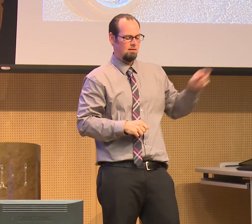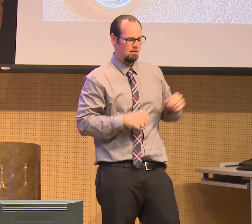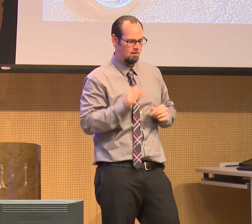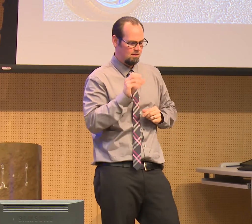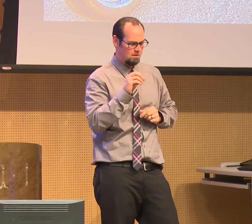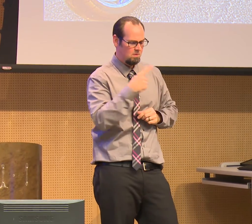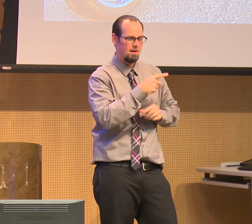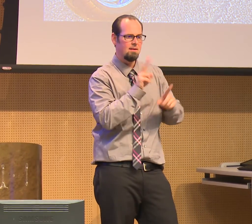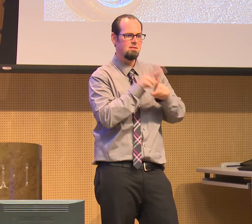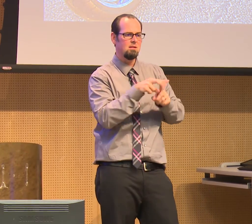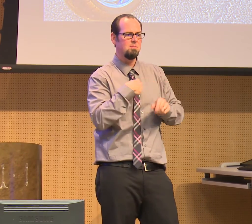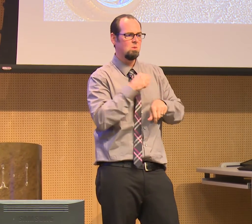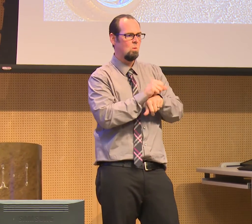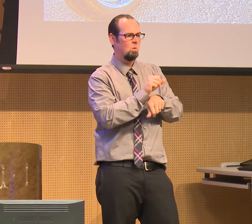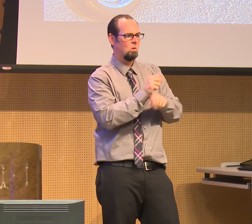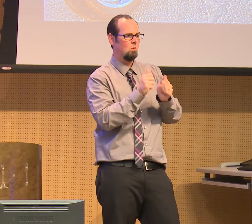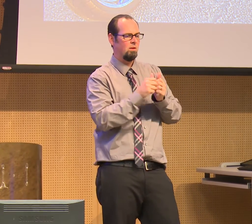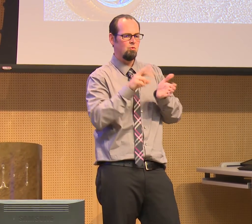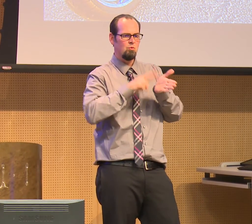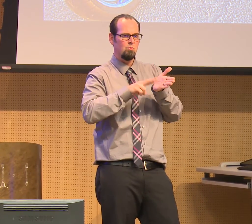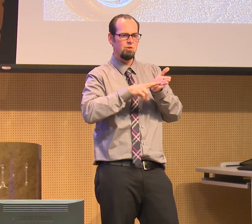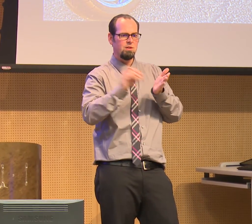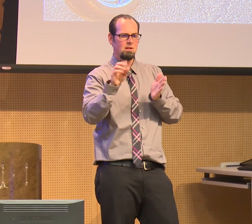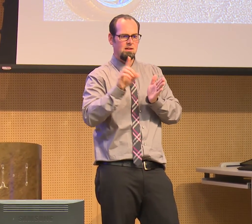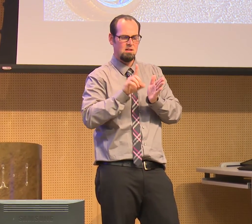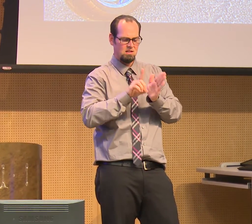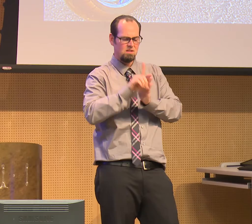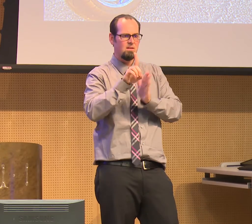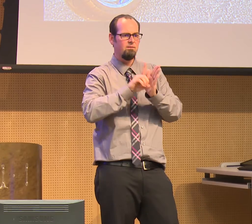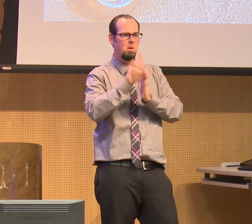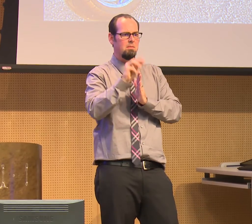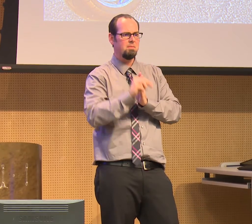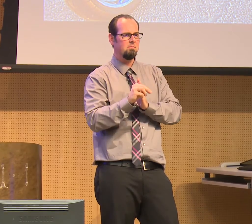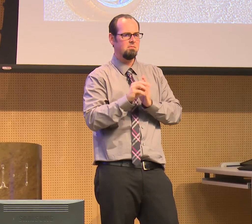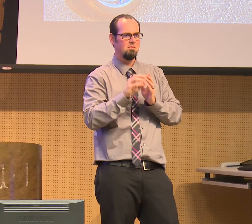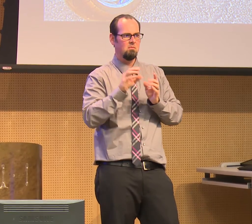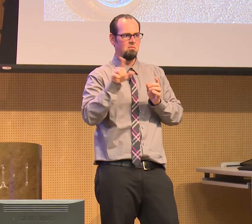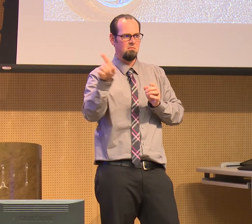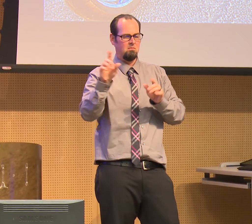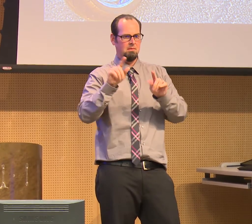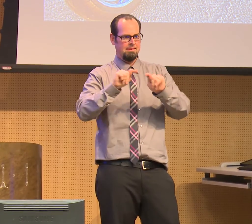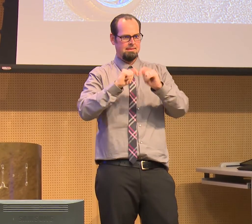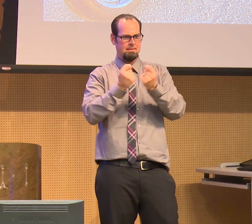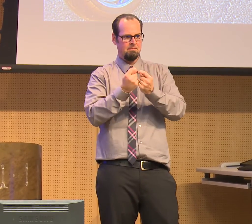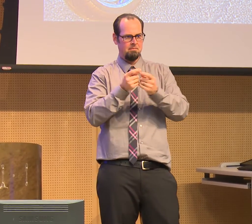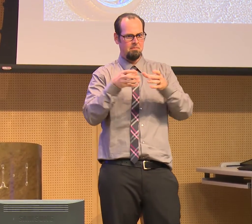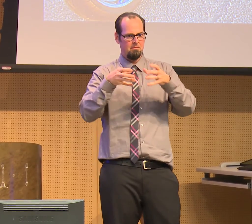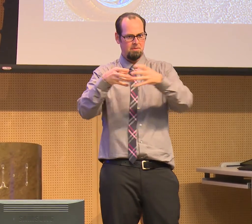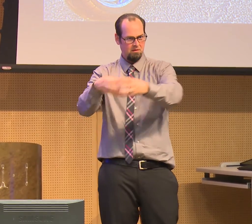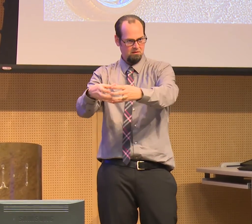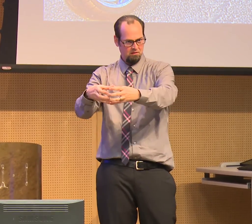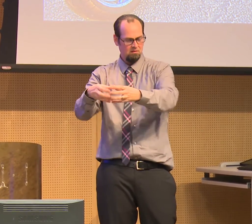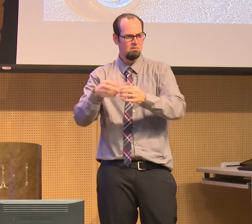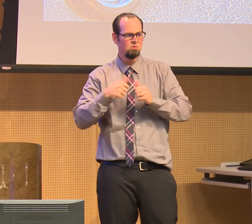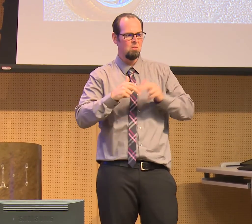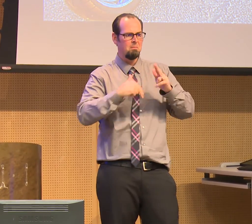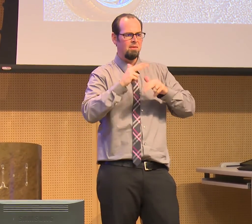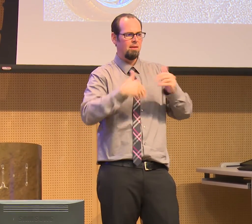this, and they allowed me to do this. They signed me to work with research and development. I worked with a